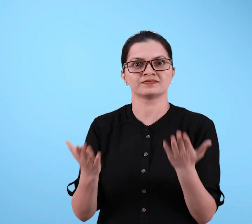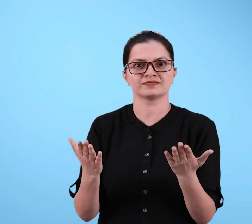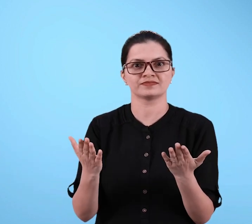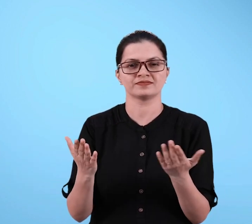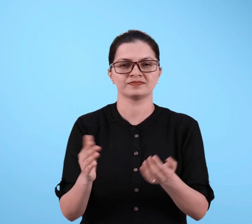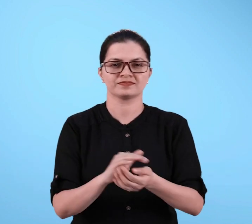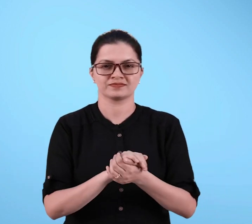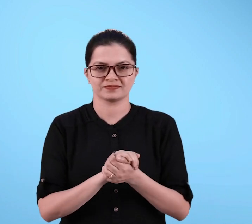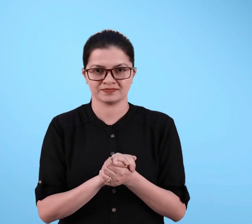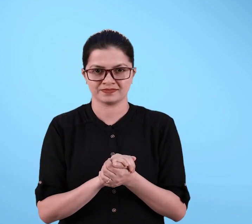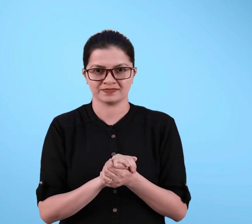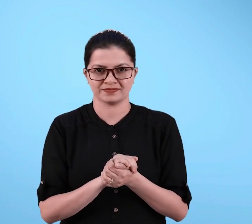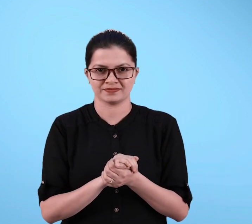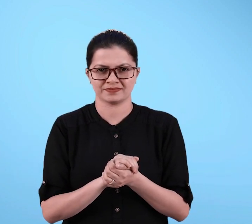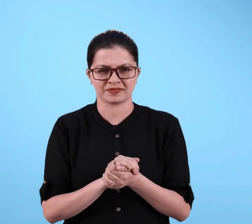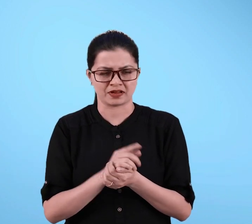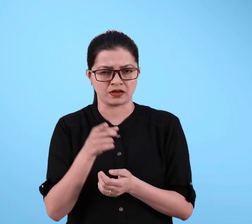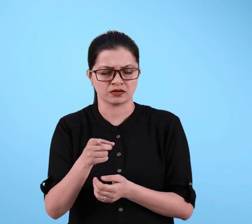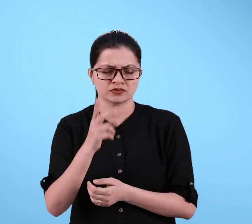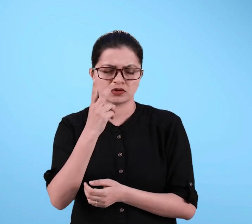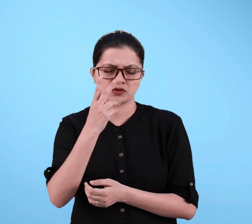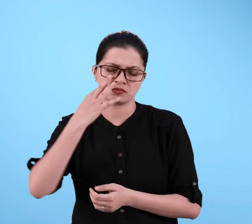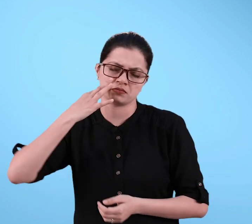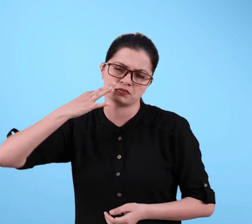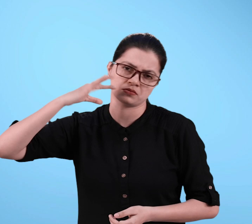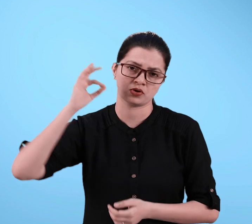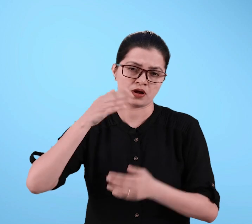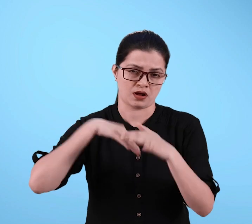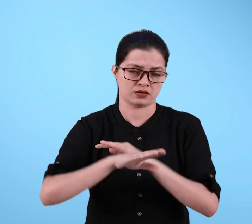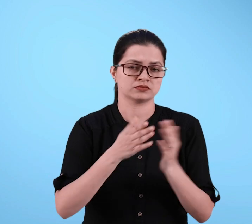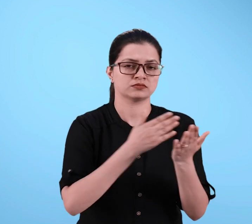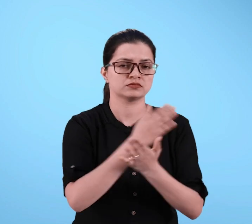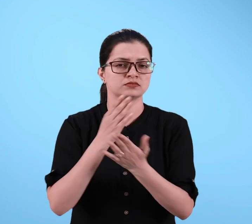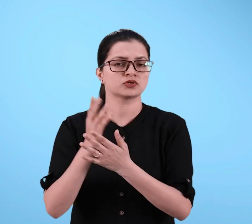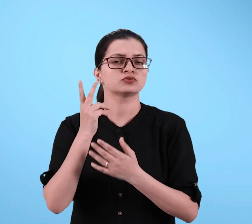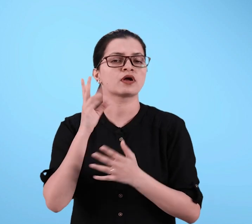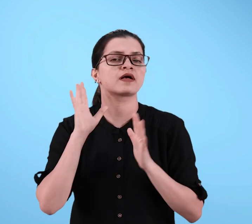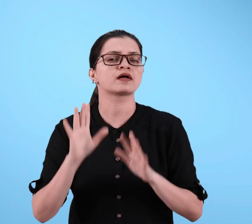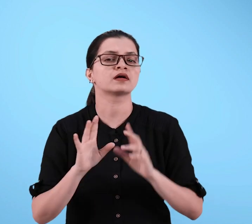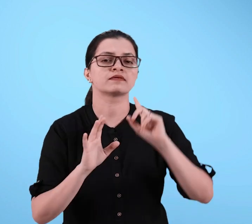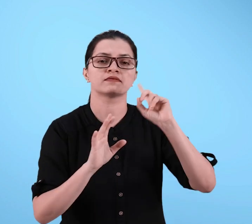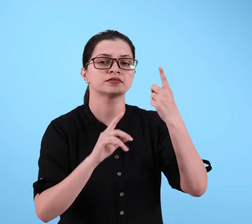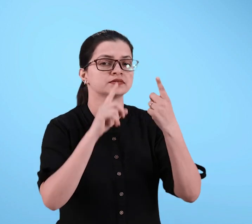The two main processes are weaving The two main and processes knitting. are weaving and knitting.